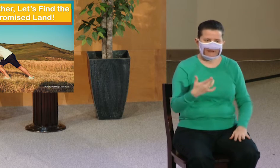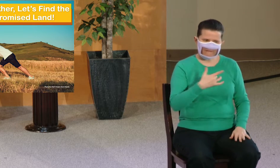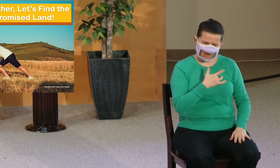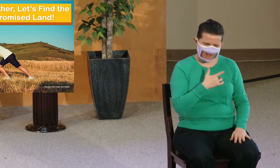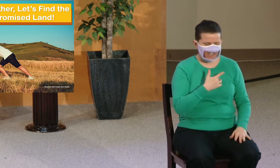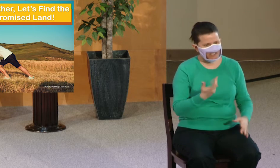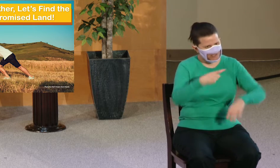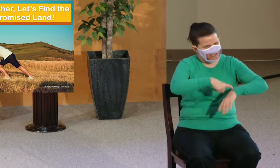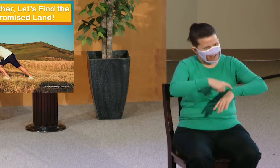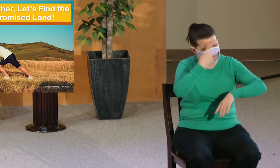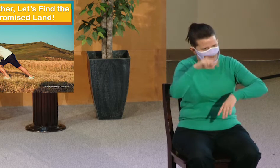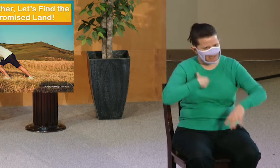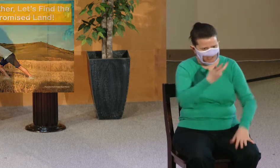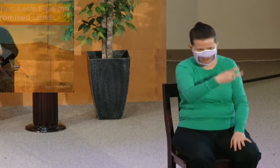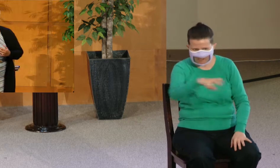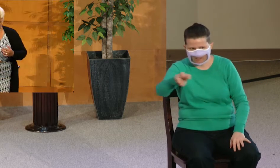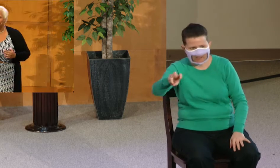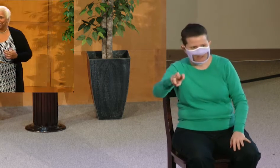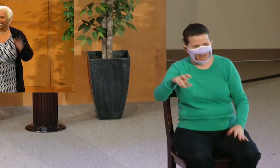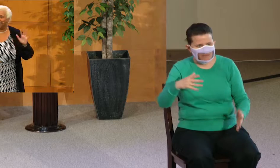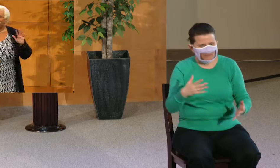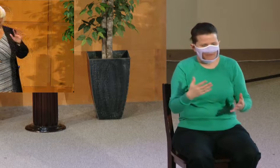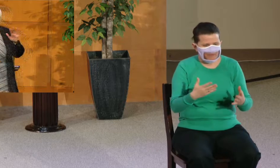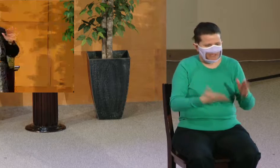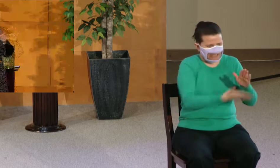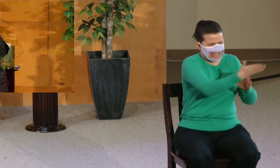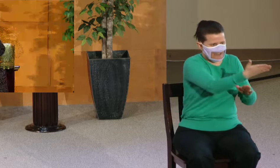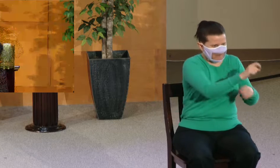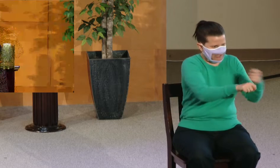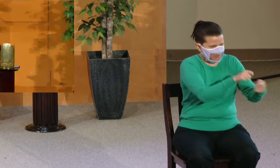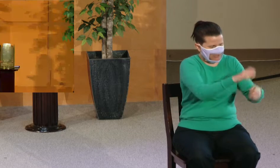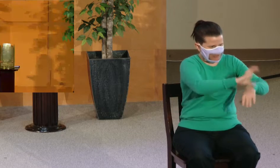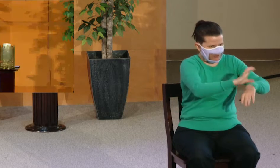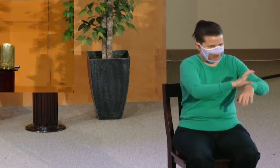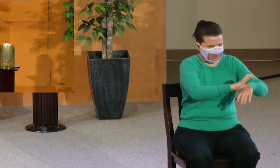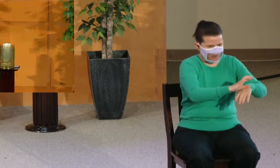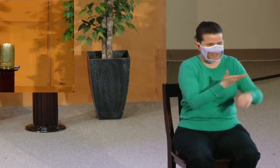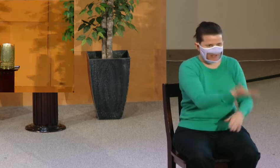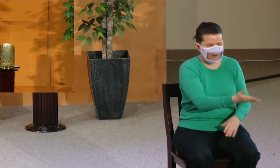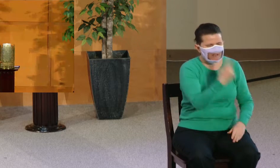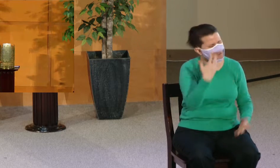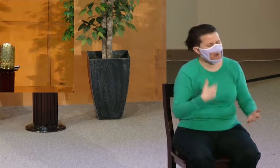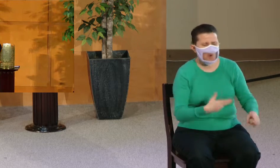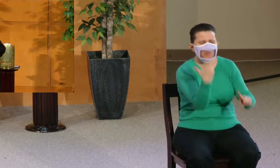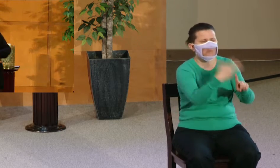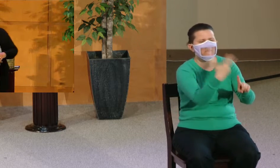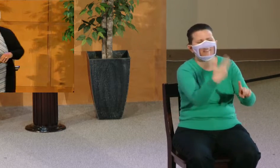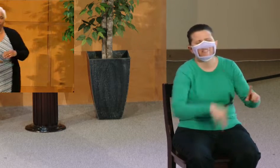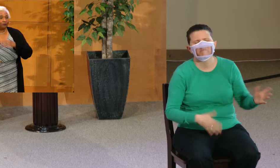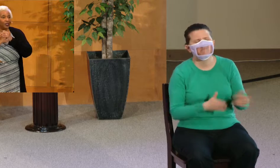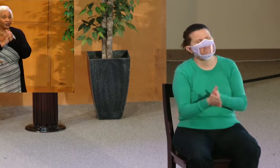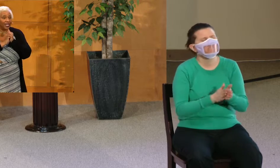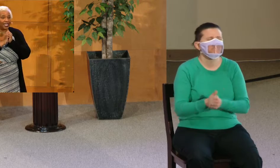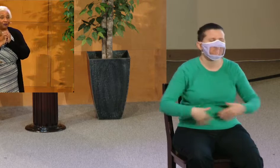I would just immediately kind of jump into the next community, and I said to myself, I'll give it 3 months. I was being generous.